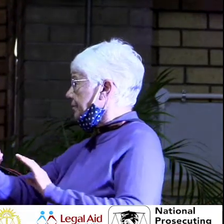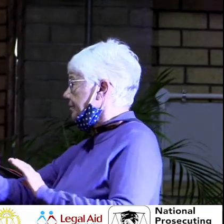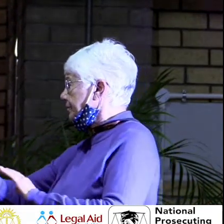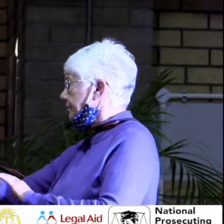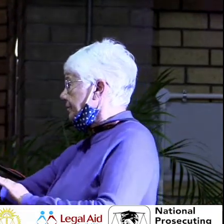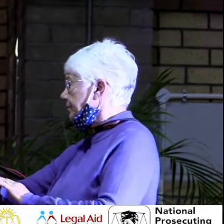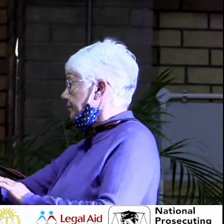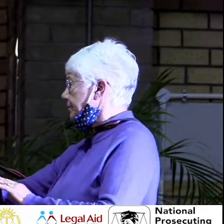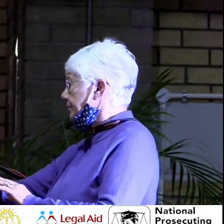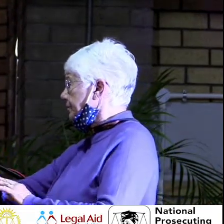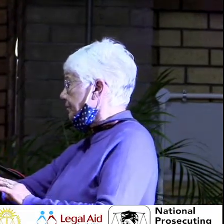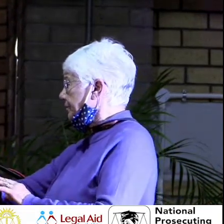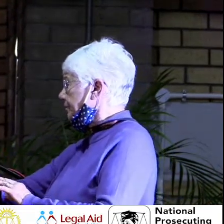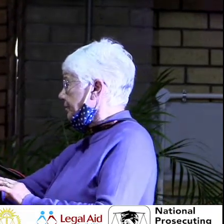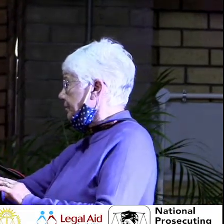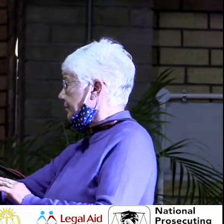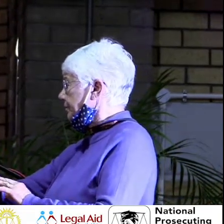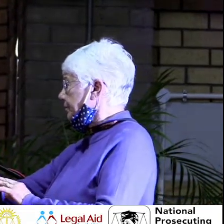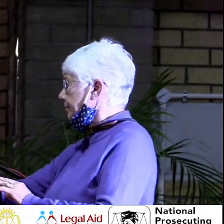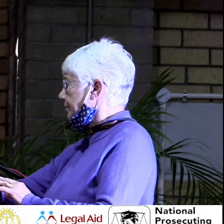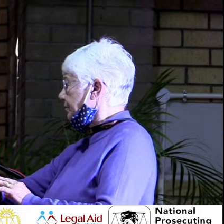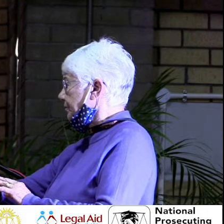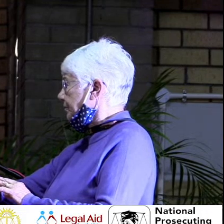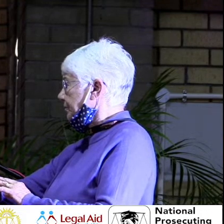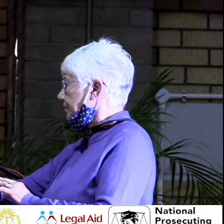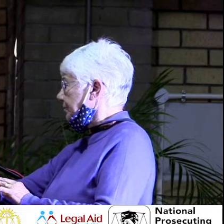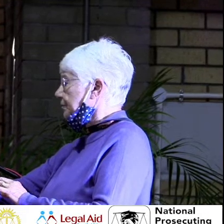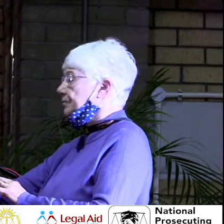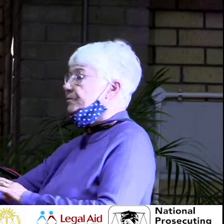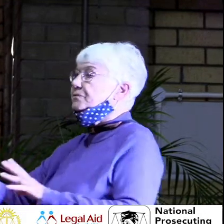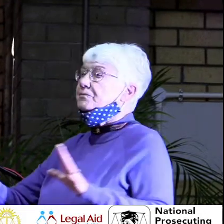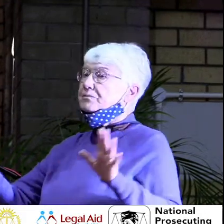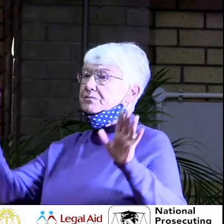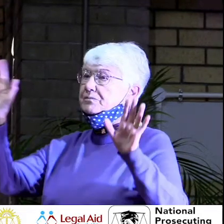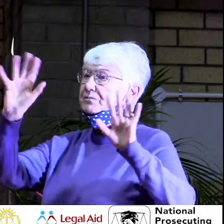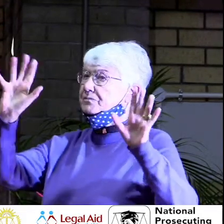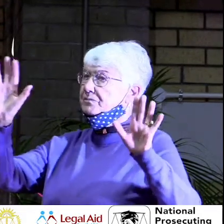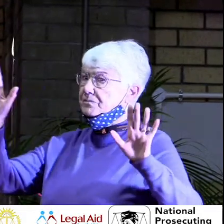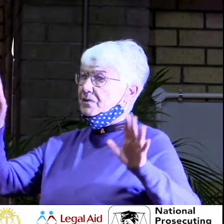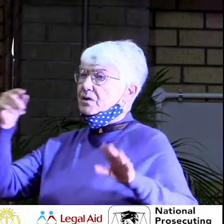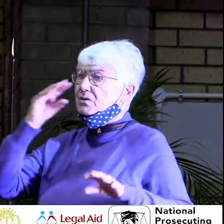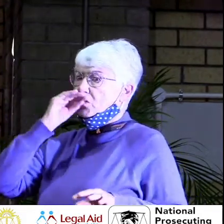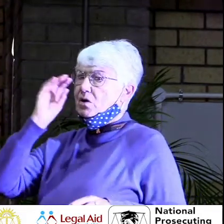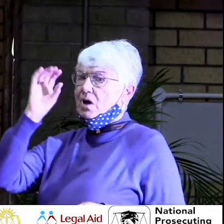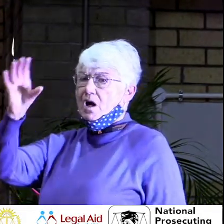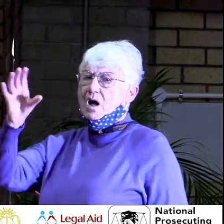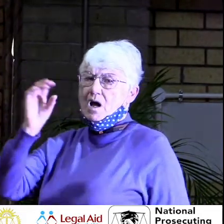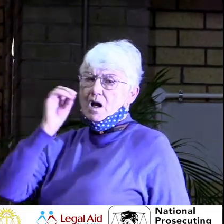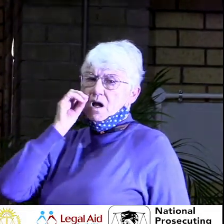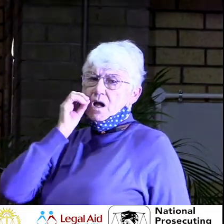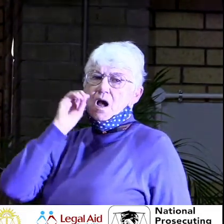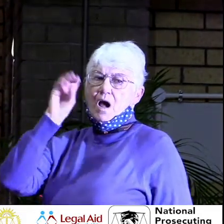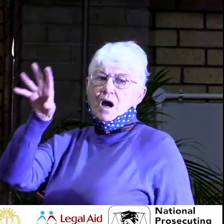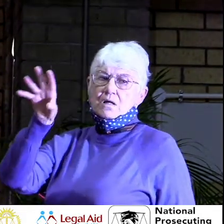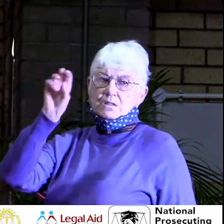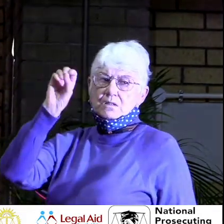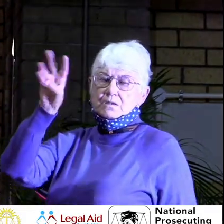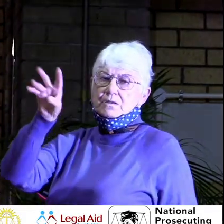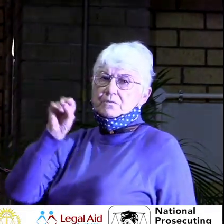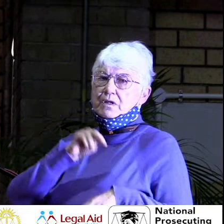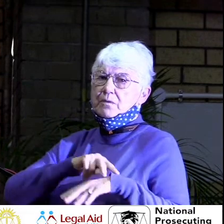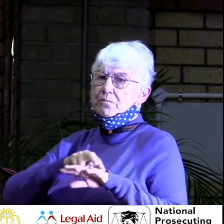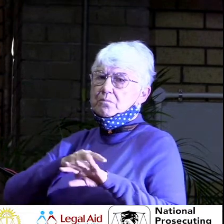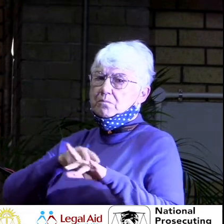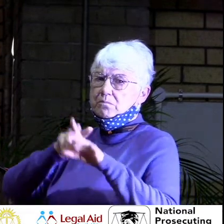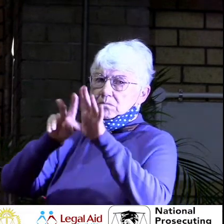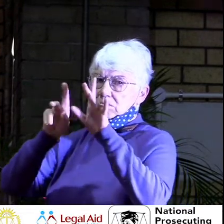sinvile, we've heard your problems, we are going to attend to them. So Deputy Minister, being the political head, A2,